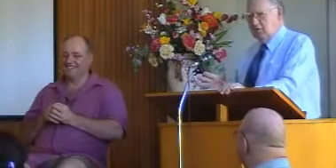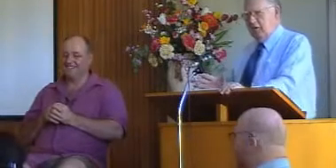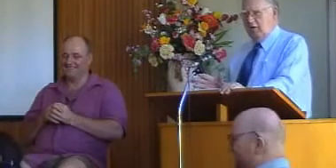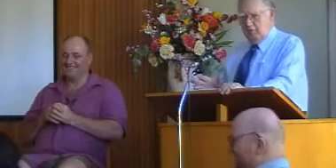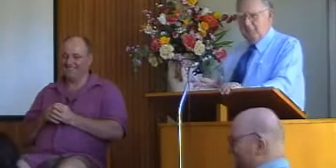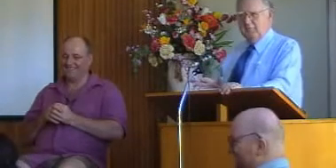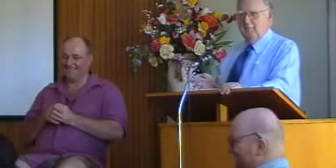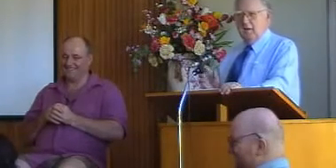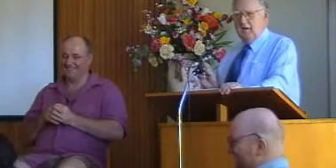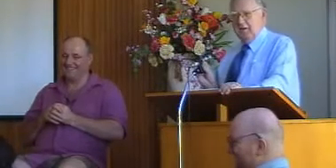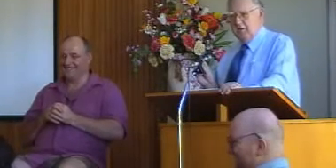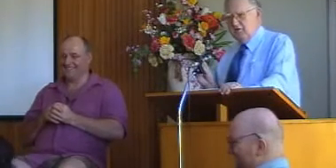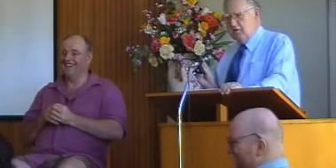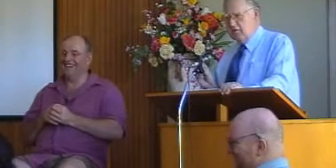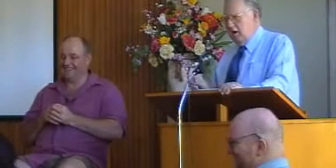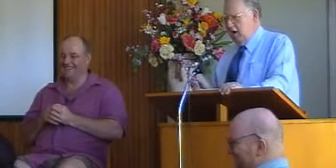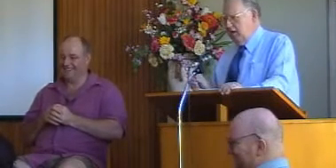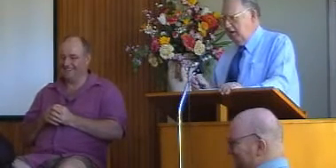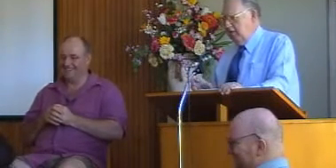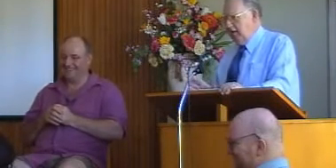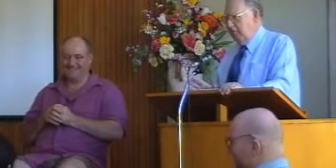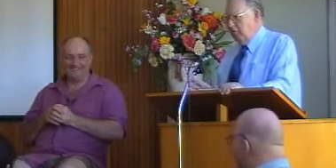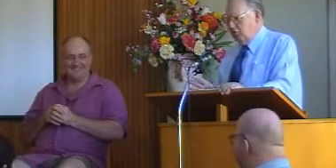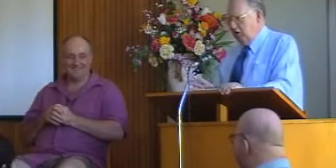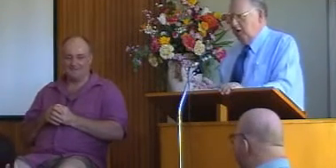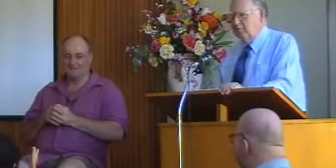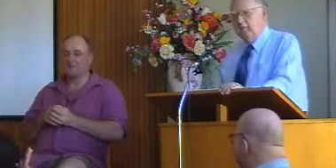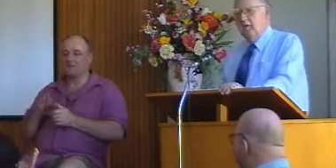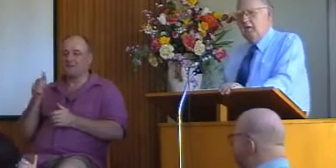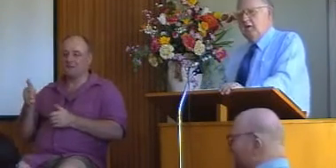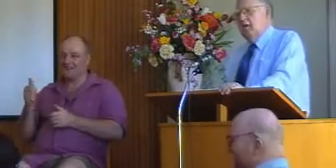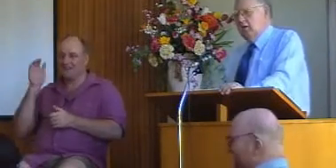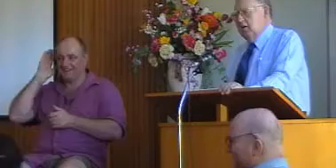Listening to John, the style that he was able to share.